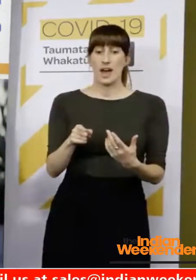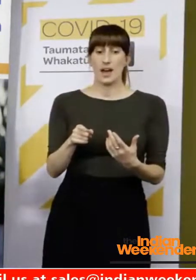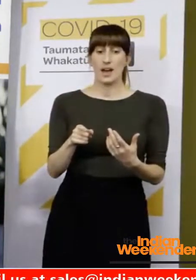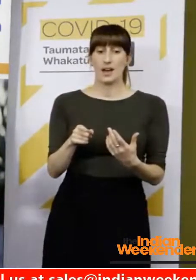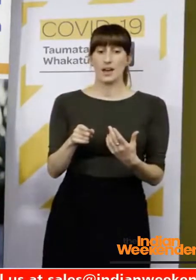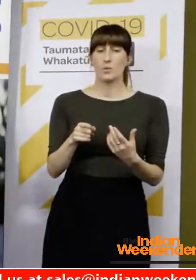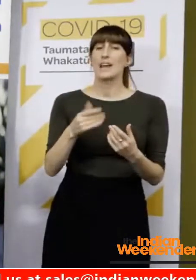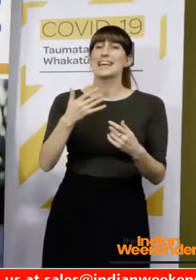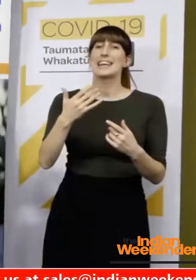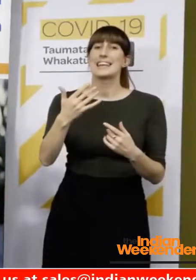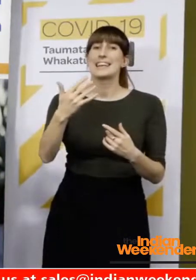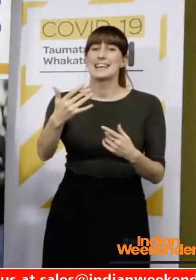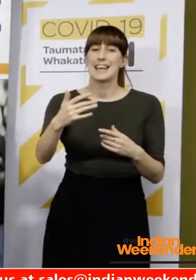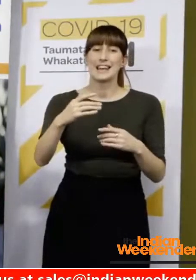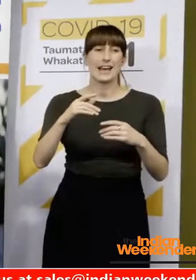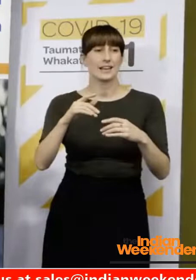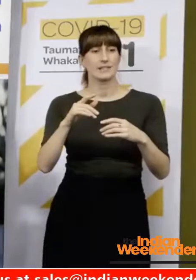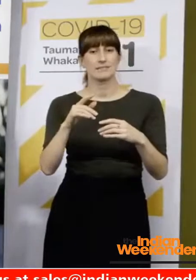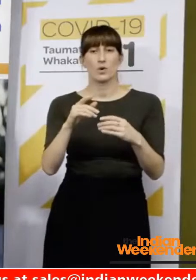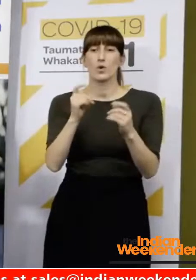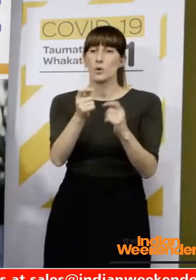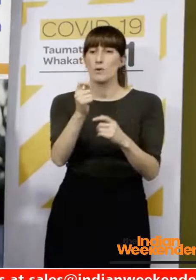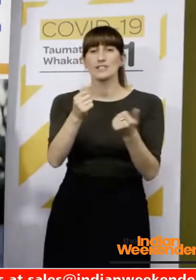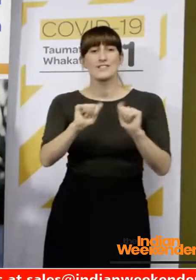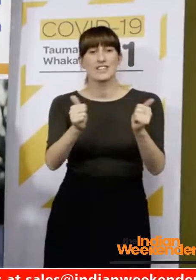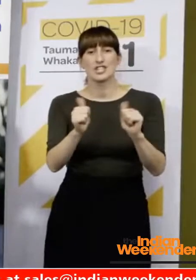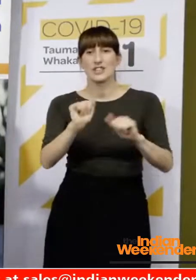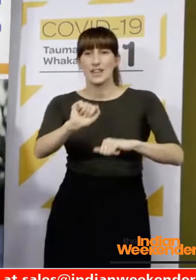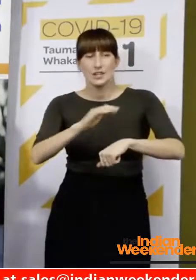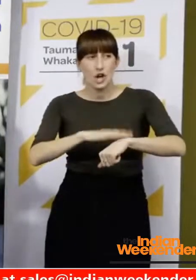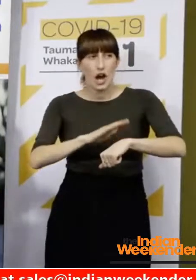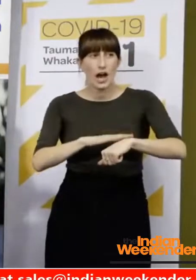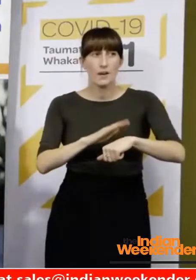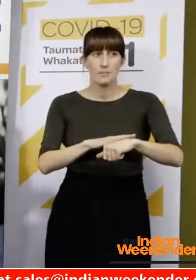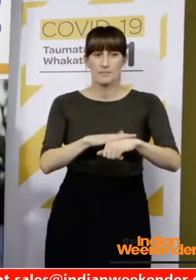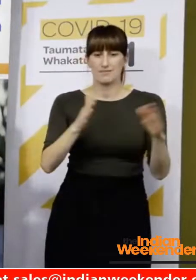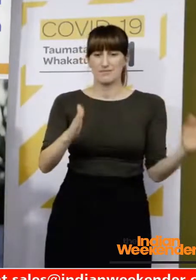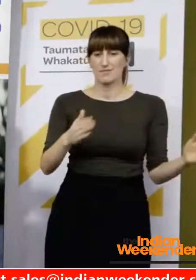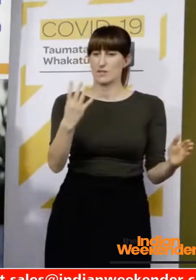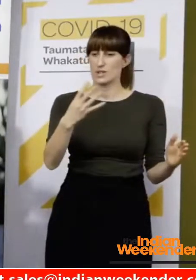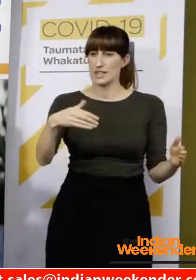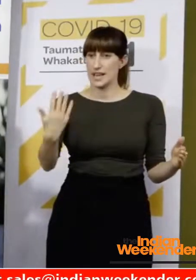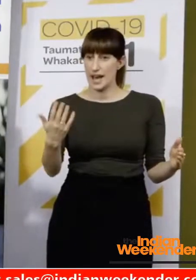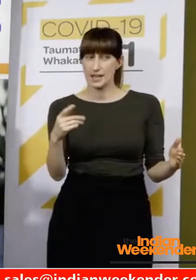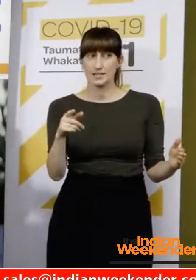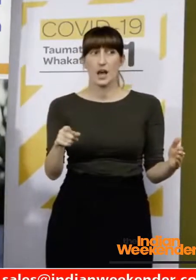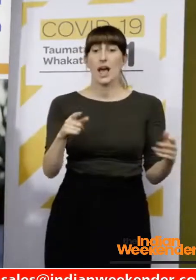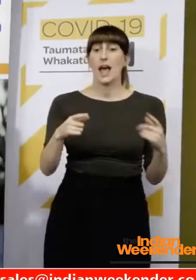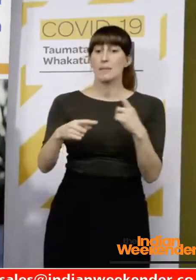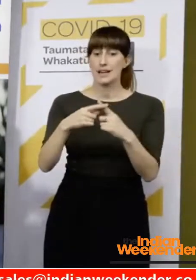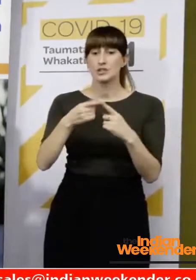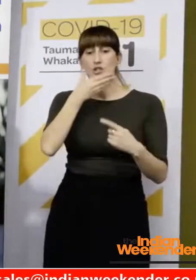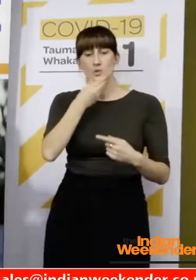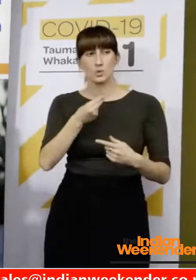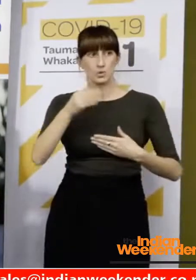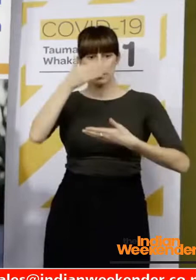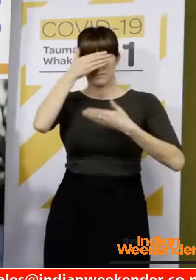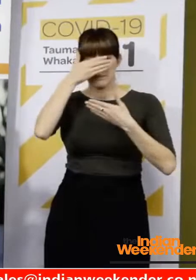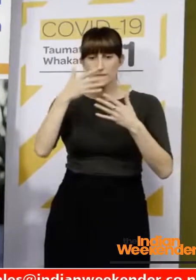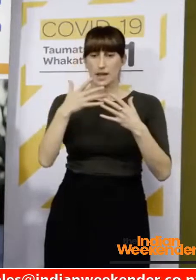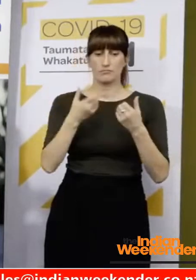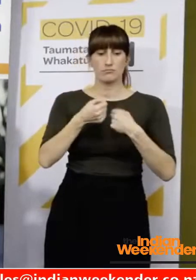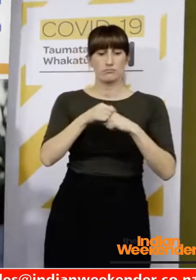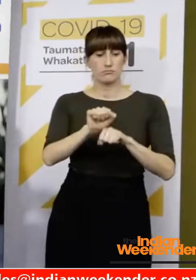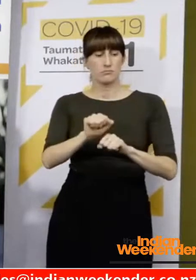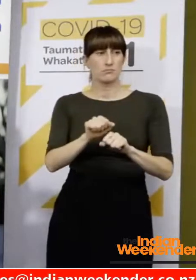in, They and were then getting to the subsequently airport, you tested in the sign all these facility as part of the documents and testing. have a And detention likewise, notice against us in others case who've we gone try out to into get the out. And community then have been once followed you up get to your room, you and